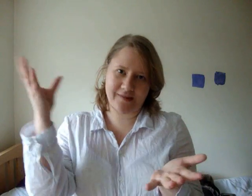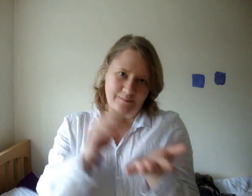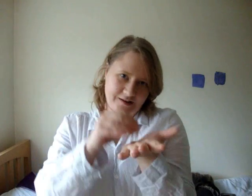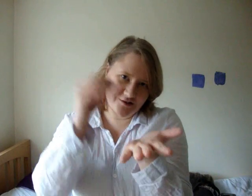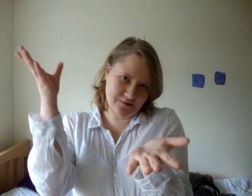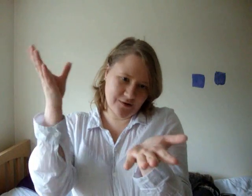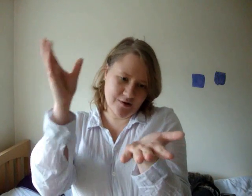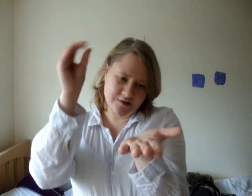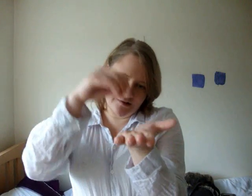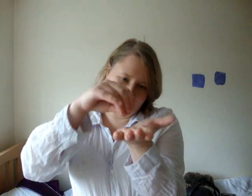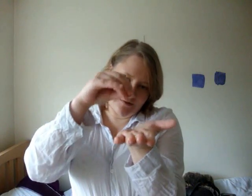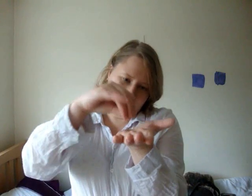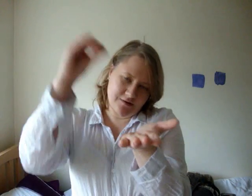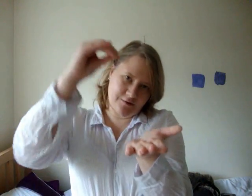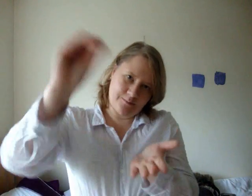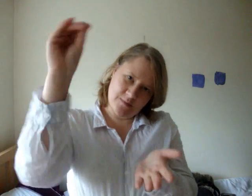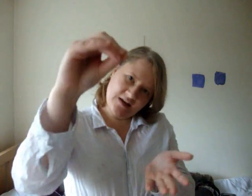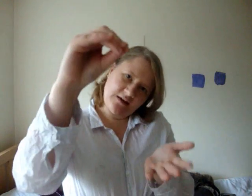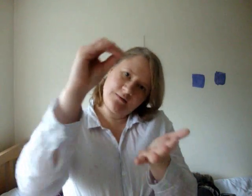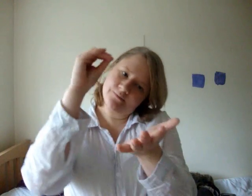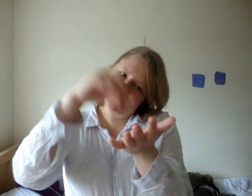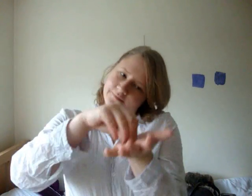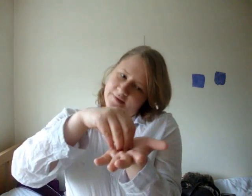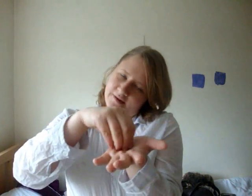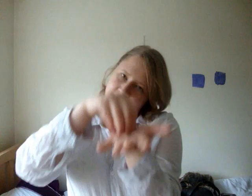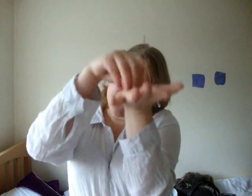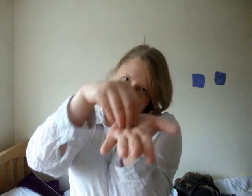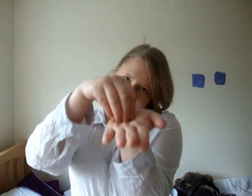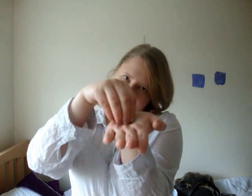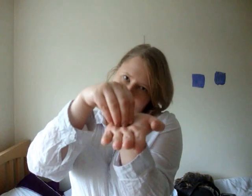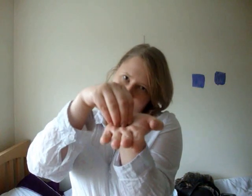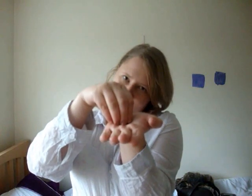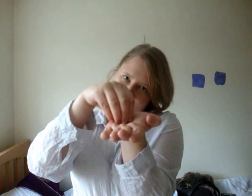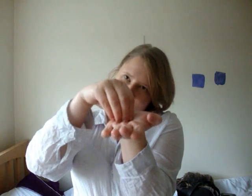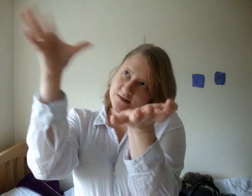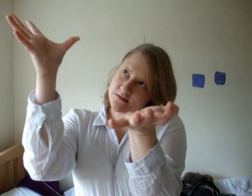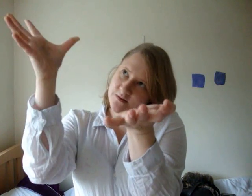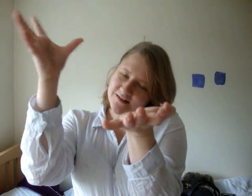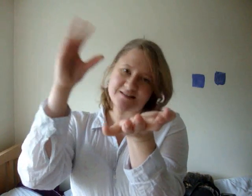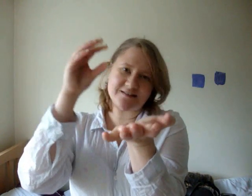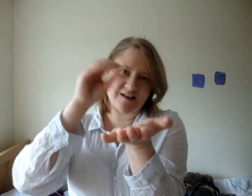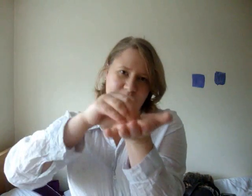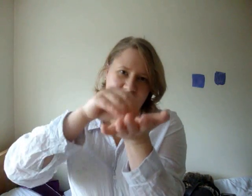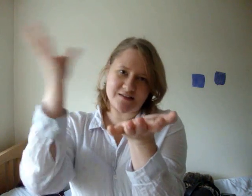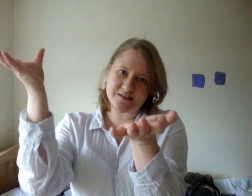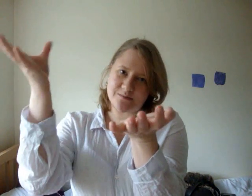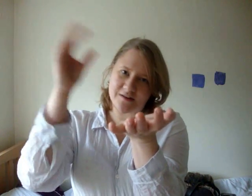How much? So you got money here in your palm and then it disappears. Money disappears,